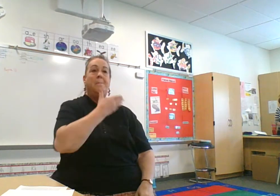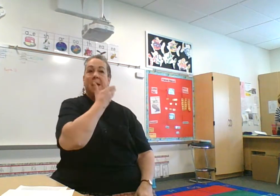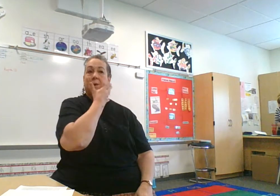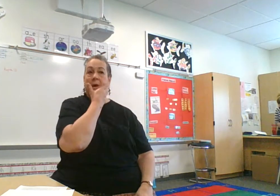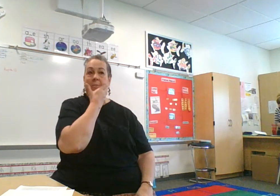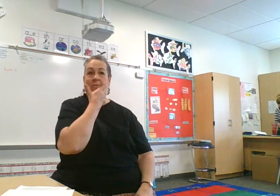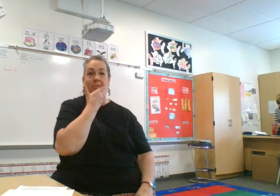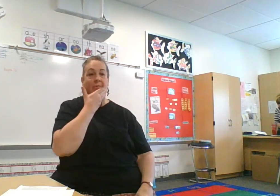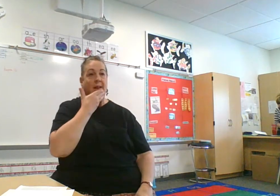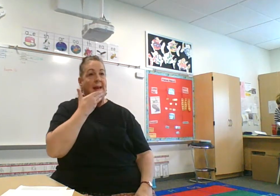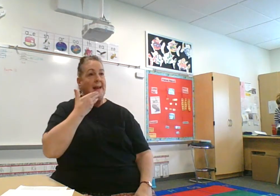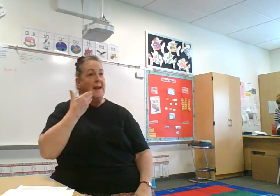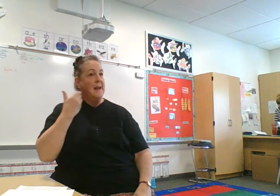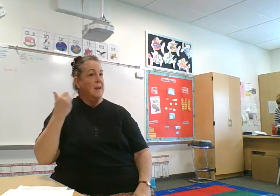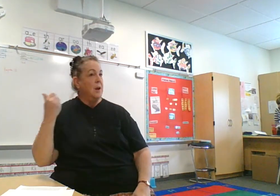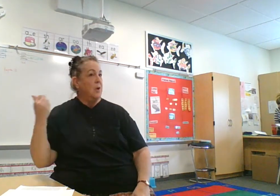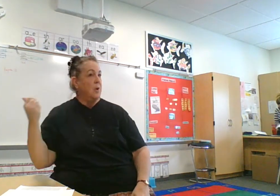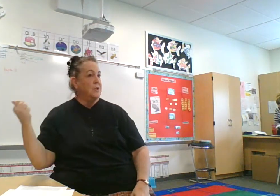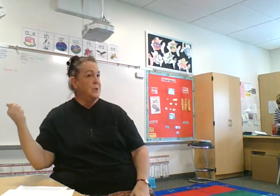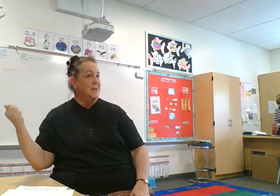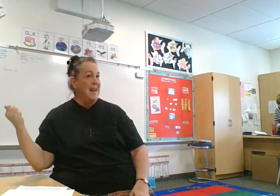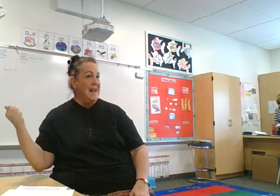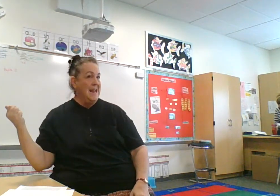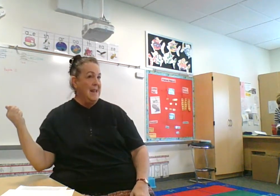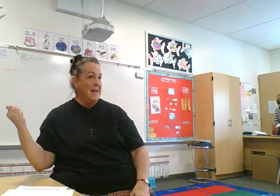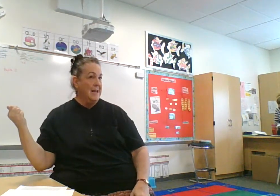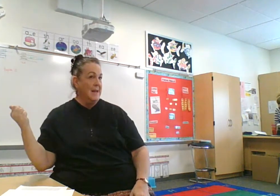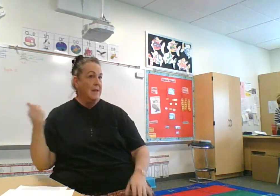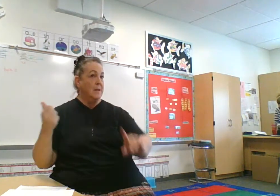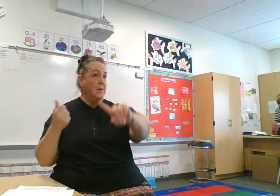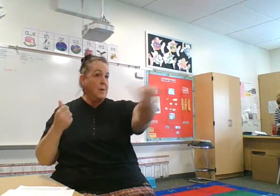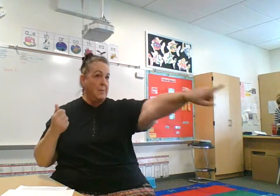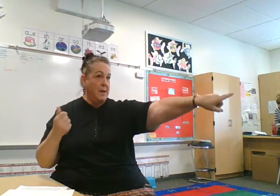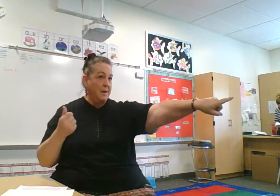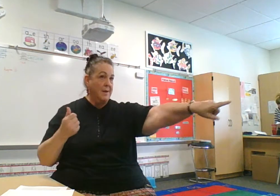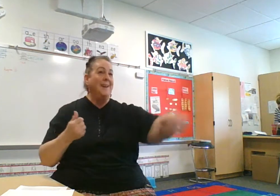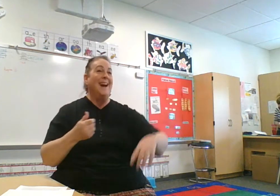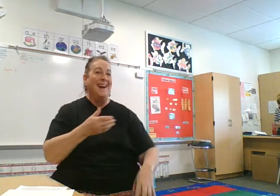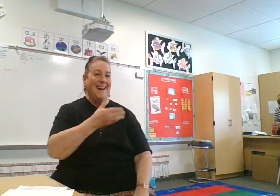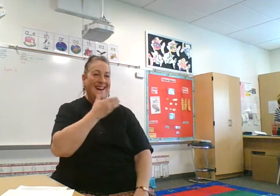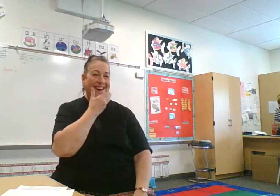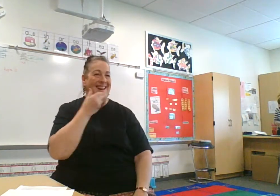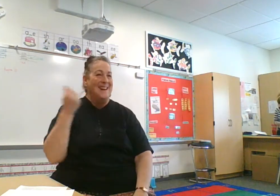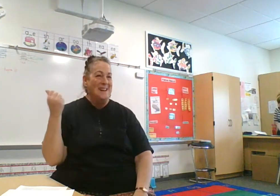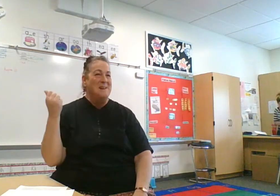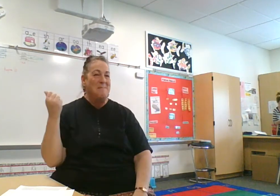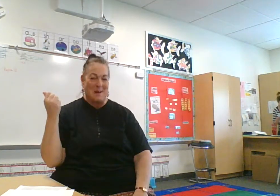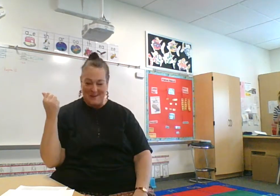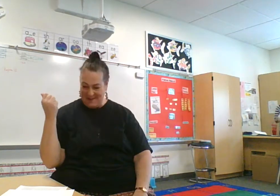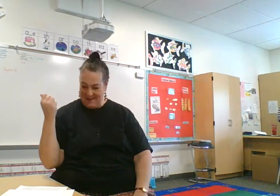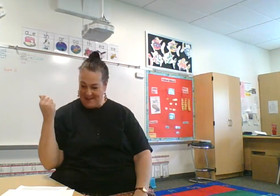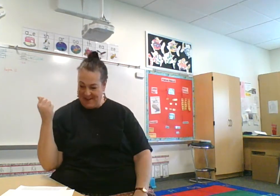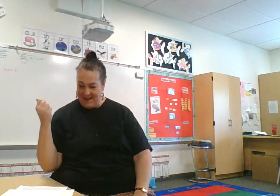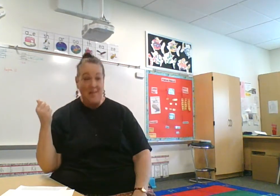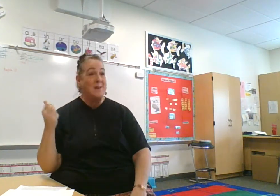Better. Come flat hand across to an A. Go that way. Yeah. Yeah. Better. There you go. That's